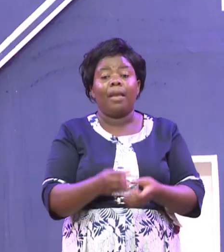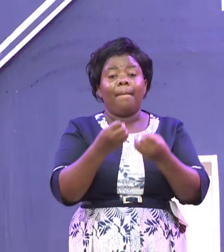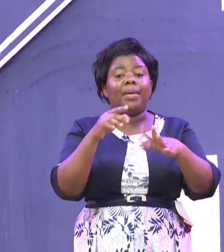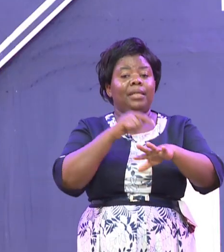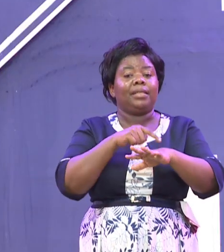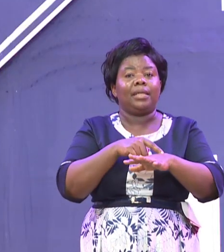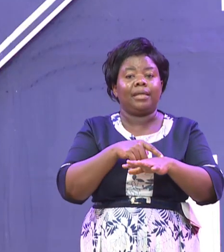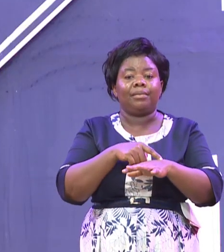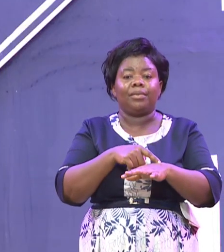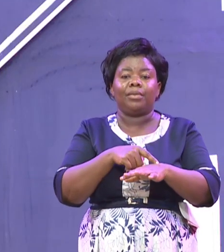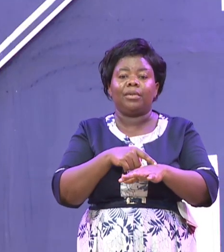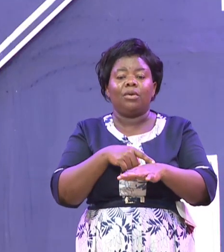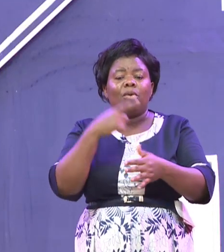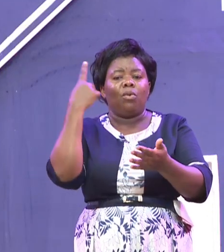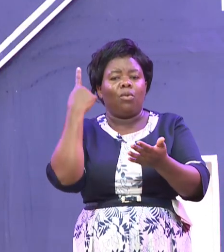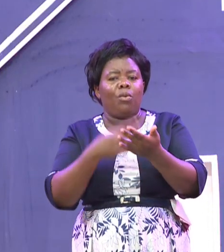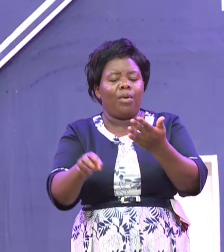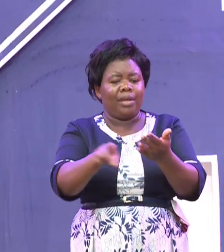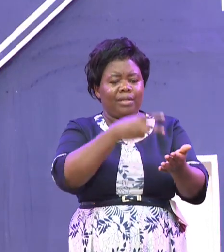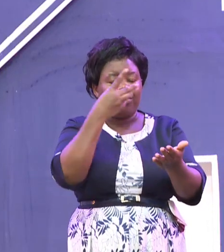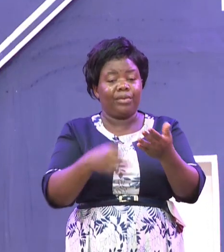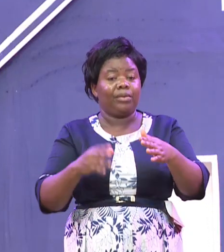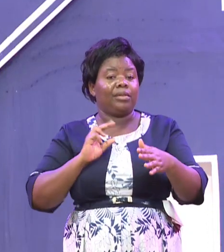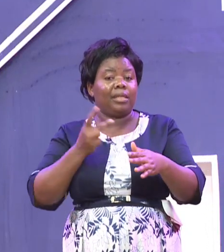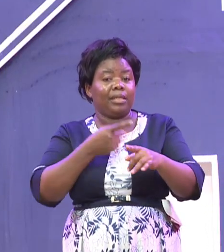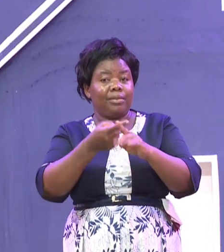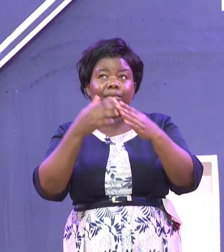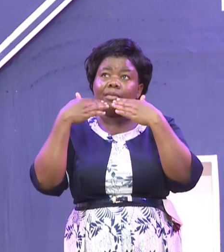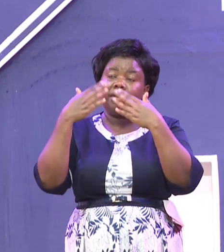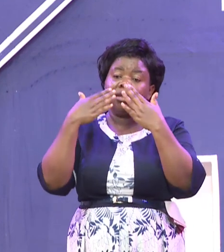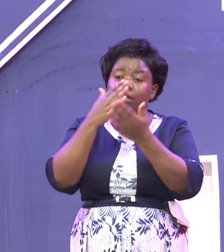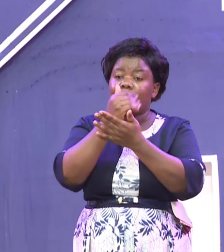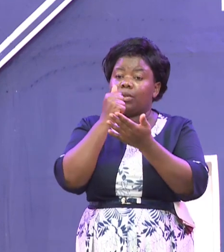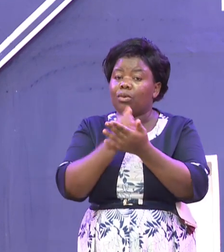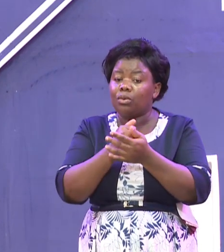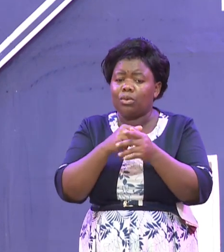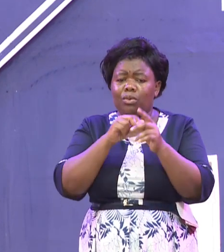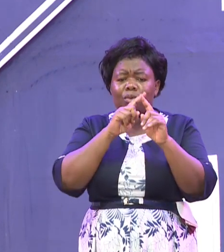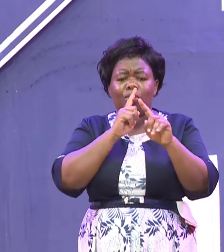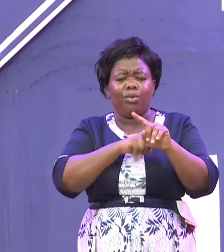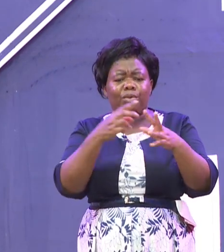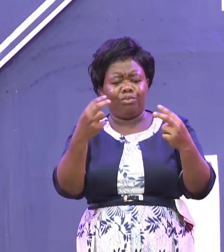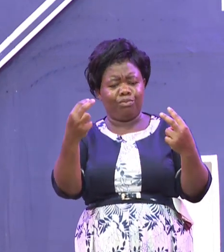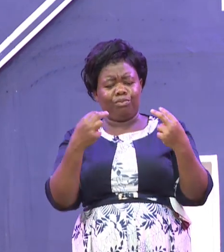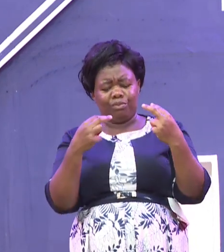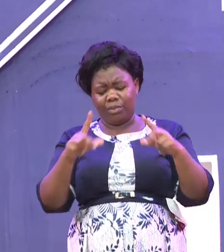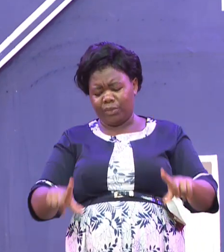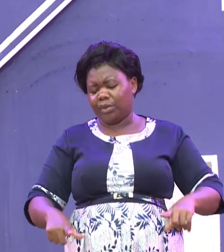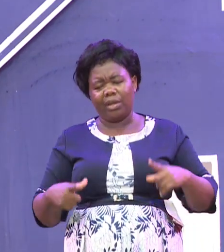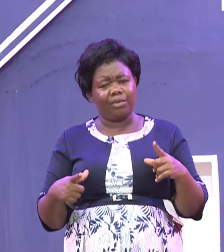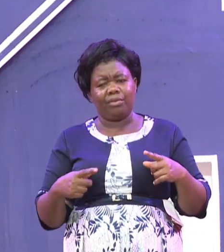Emirundi egisinga obungi ekitulemesa okwebaza kwe kuba nti oluusi otunula mu bulamu bwo n'olaba ng'akaseera